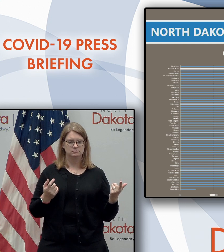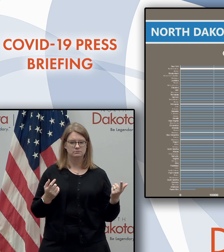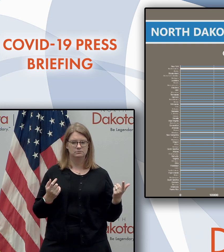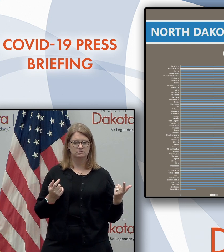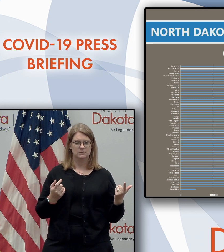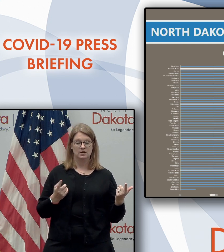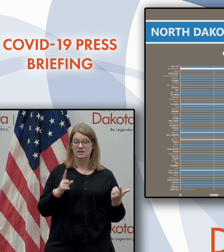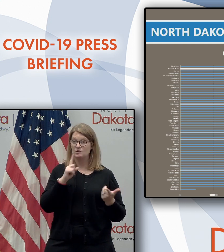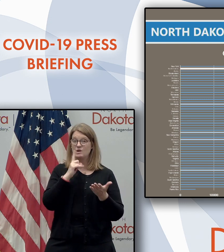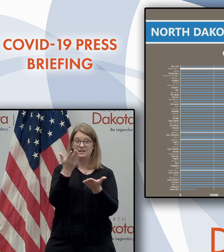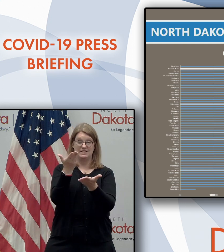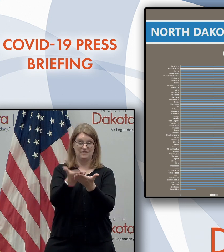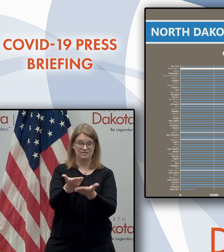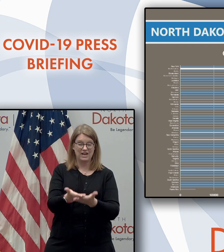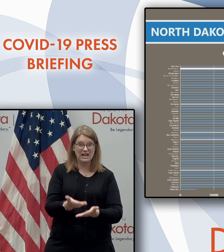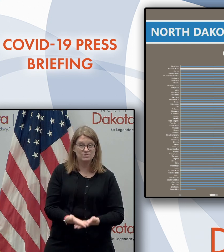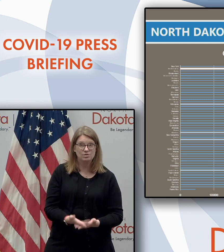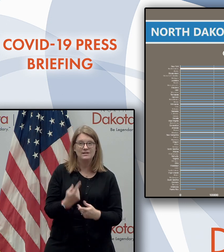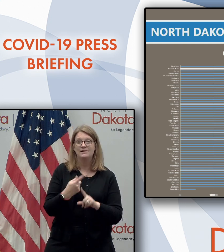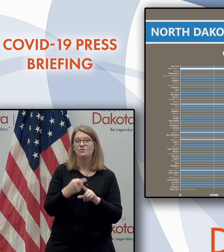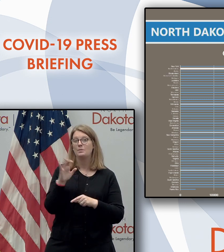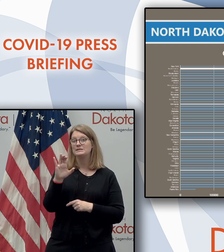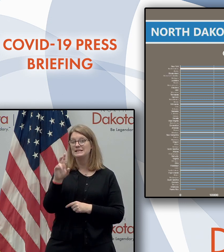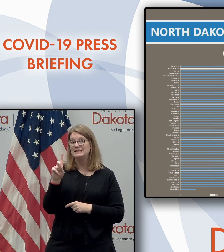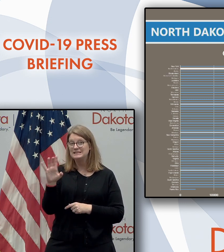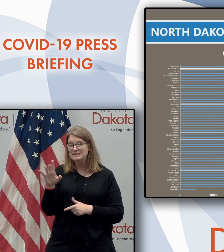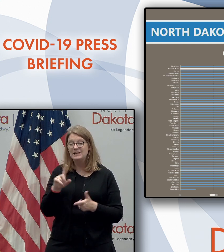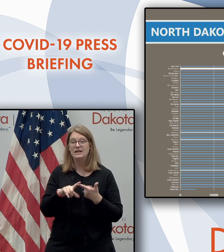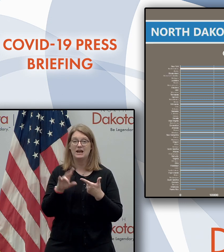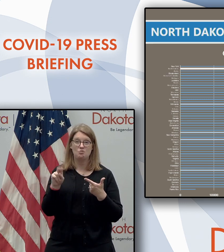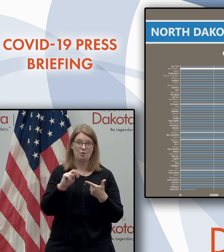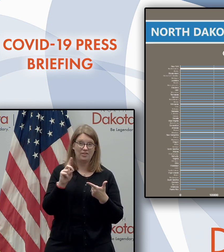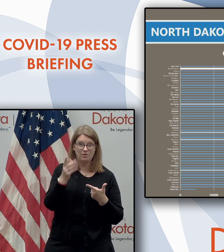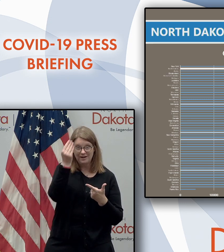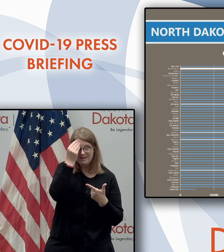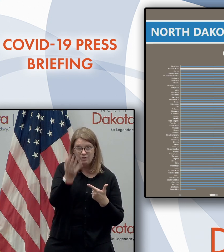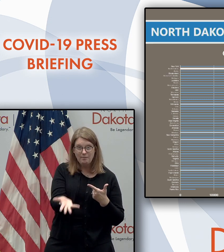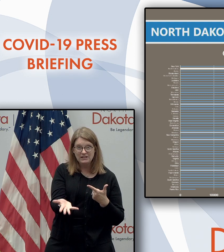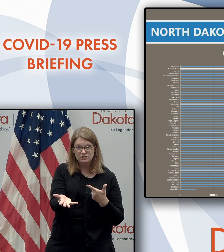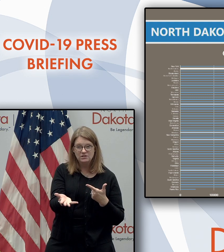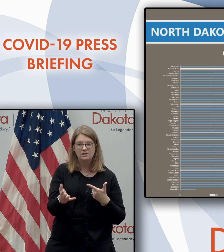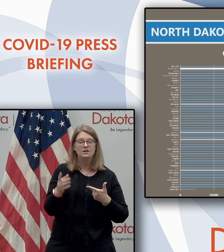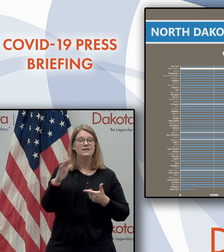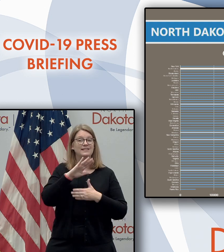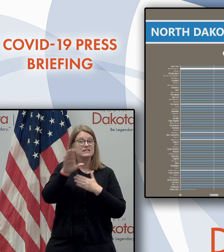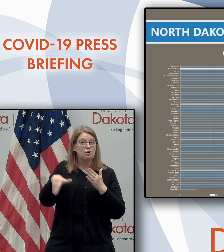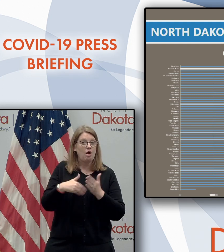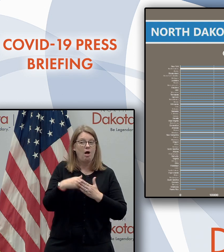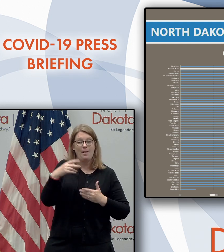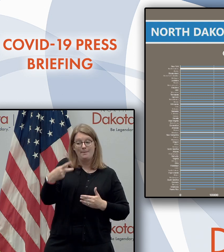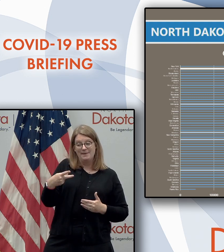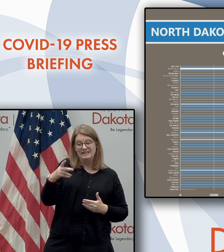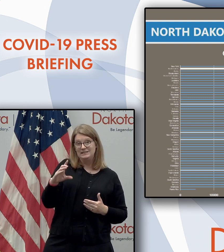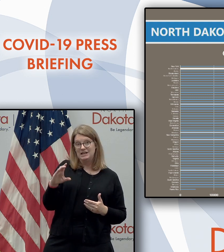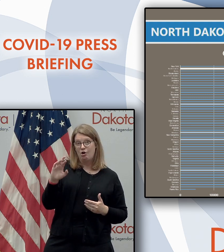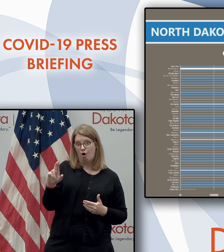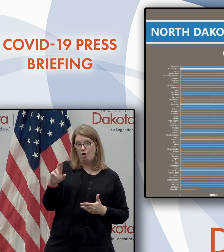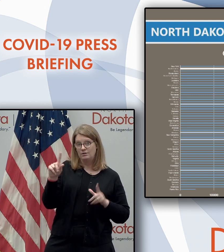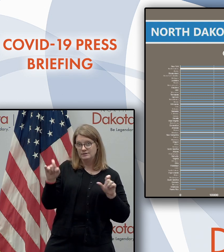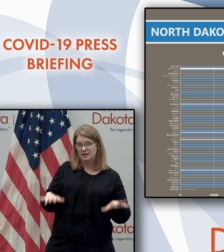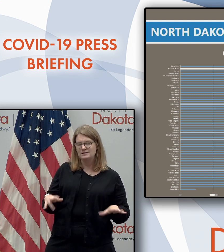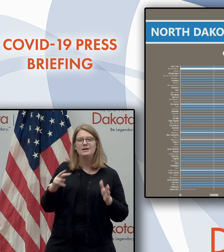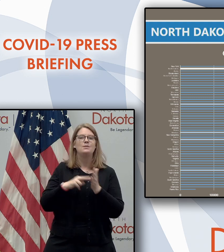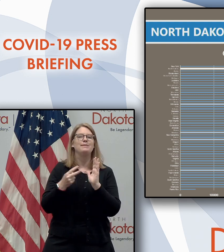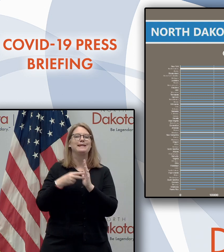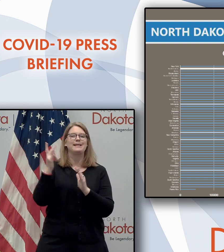and totally factual. This is off CDC and off North Dakota data, that these are all PCR tests, which is the gold standard